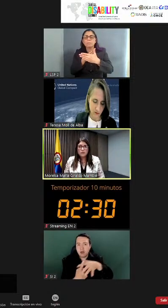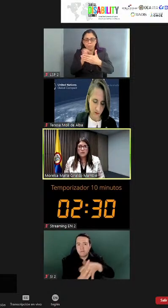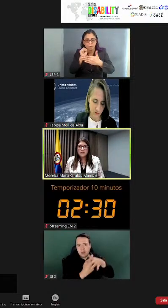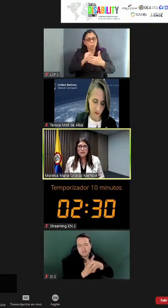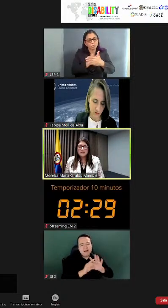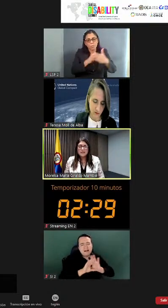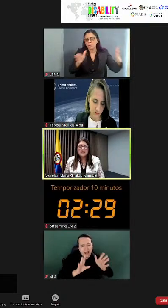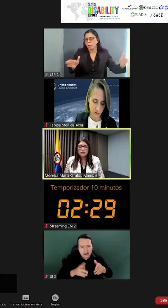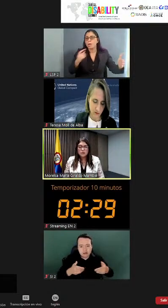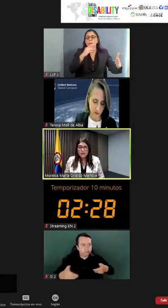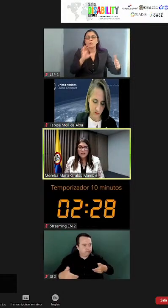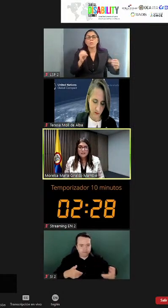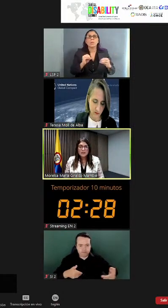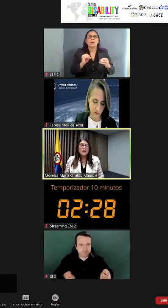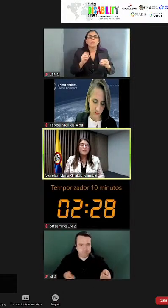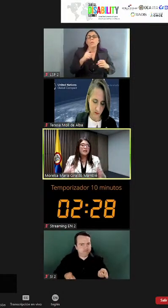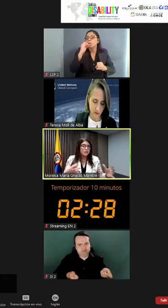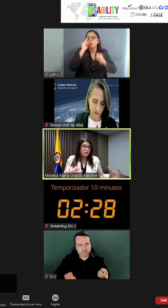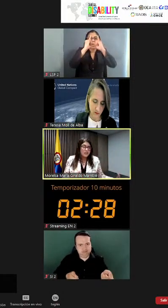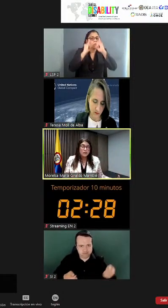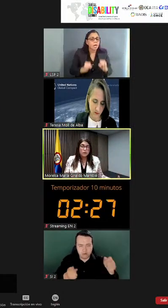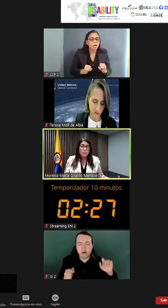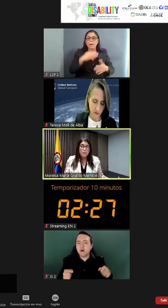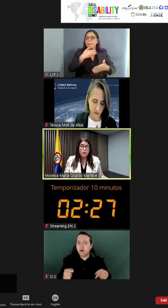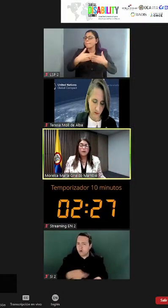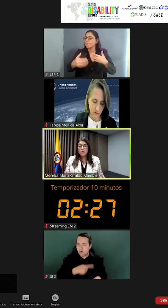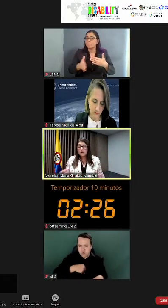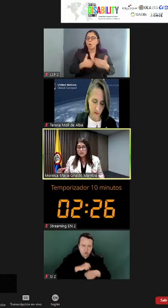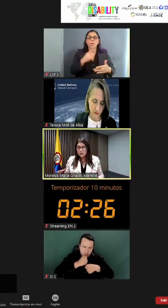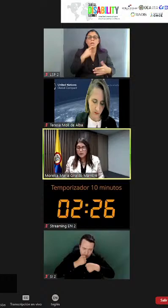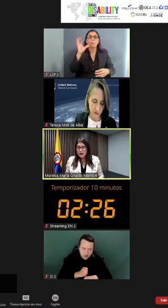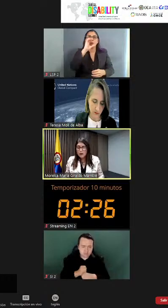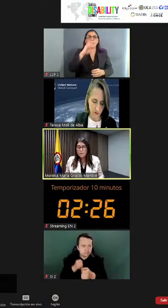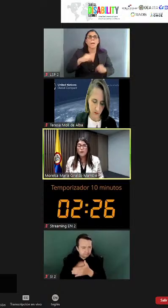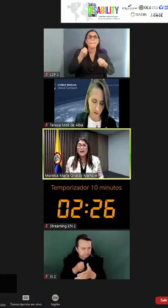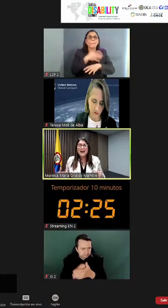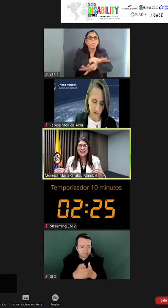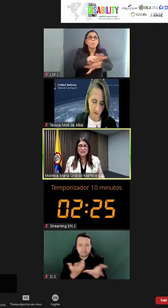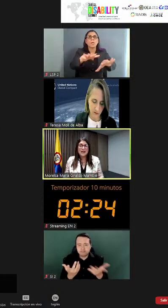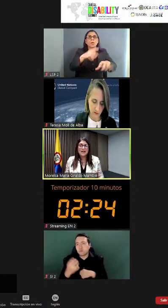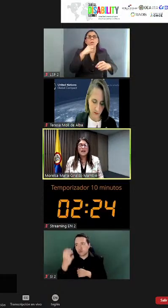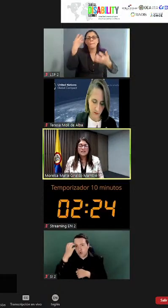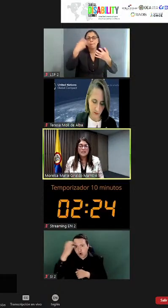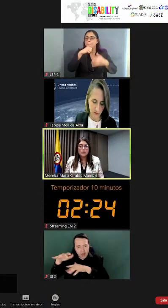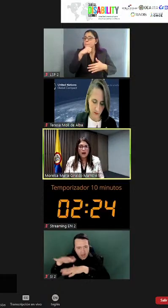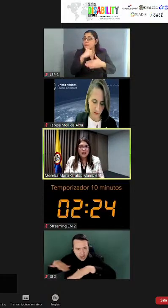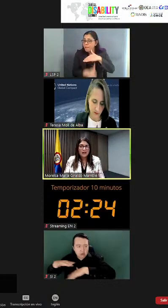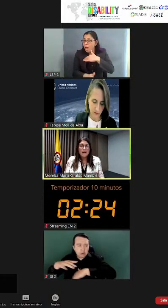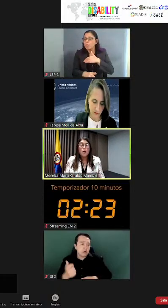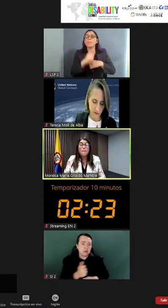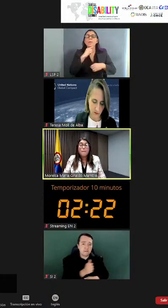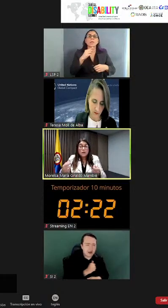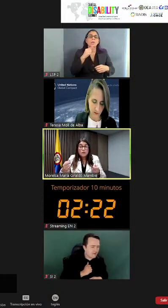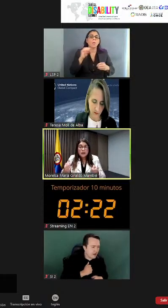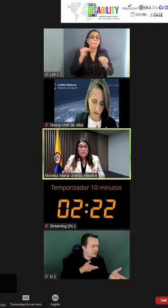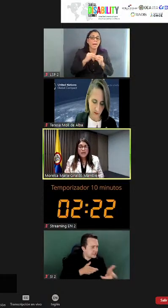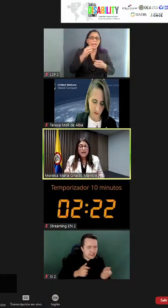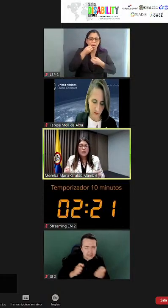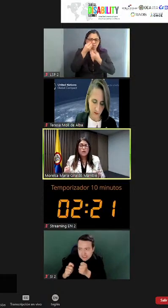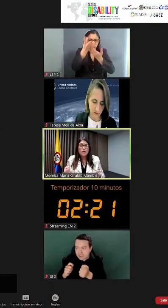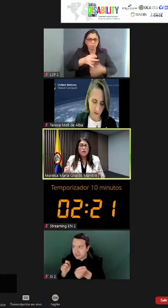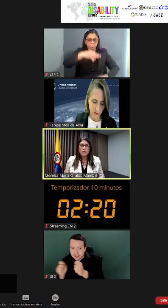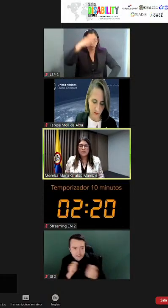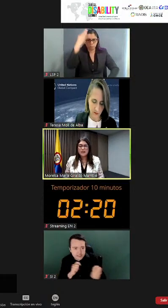challenges we still work on them a lot in the public and private sectors we need to guarantee